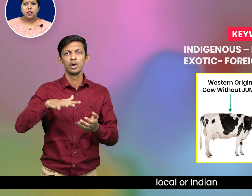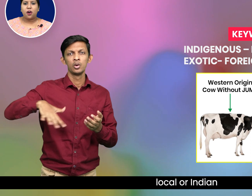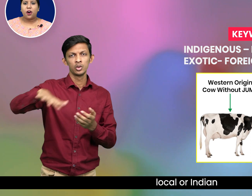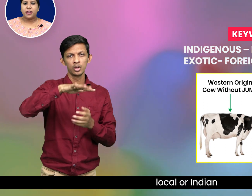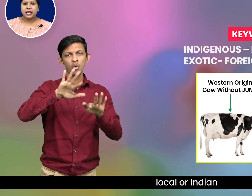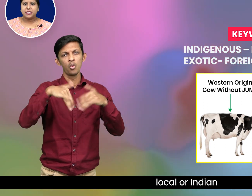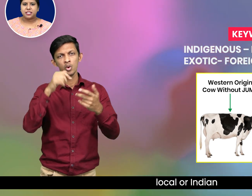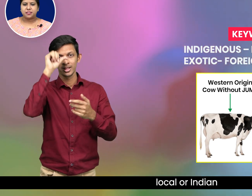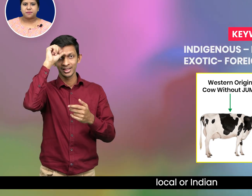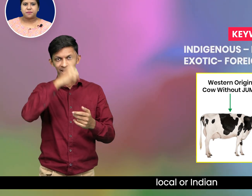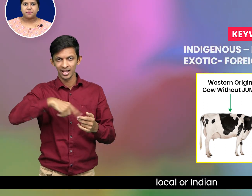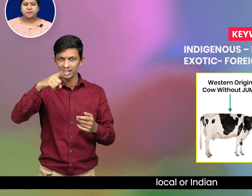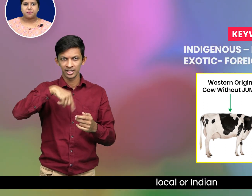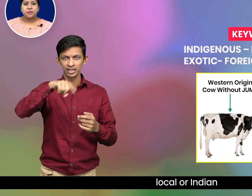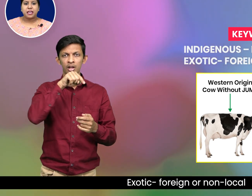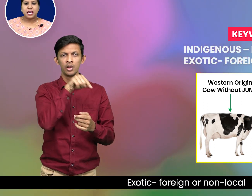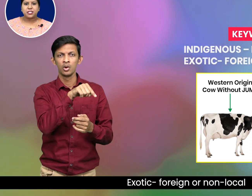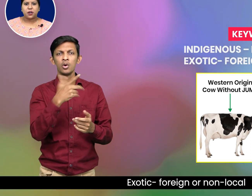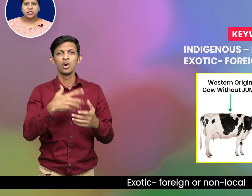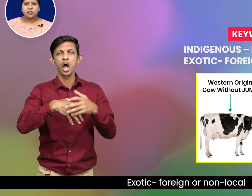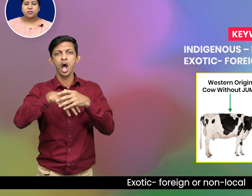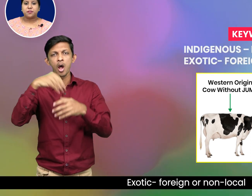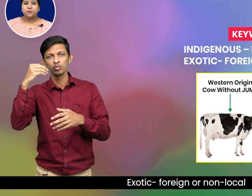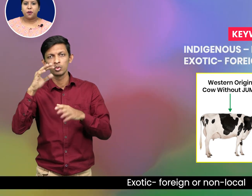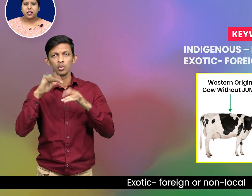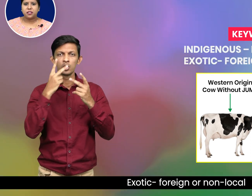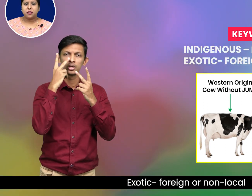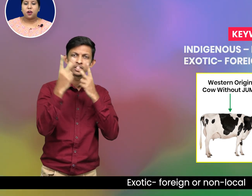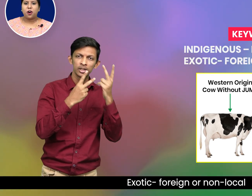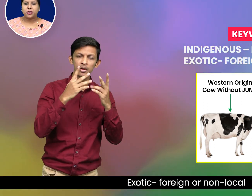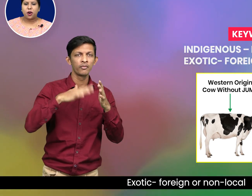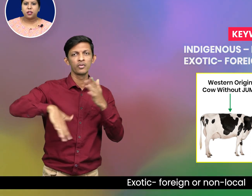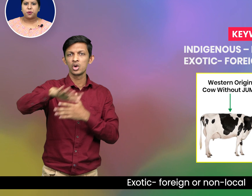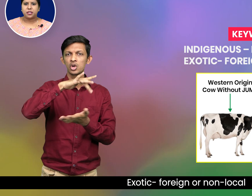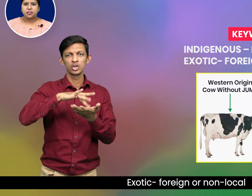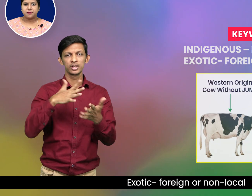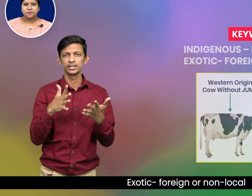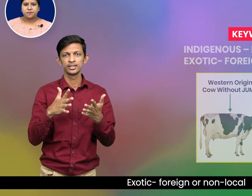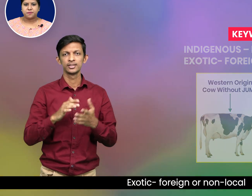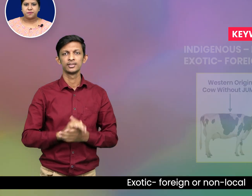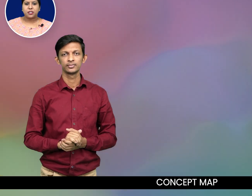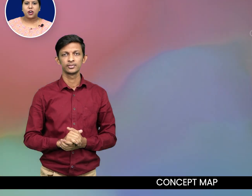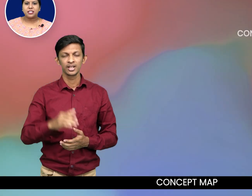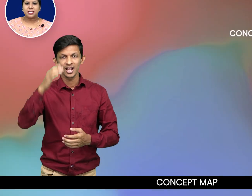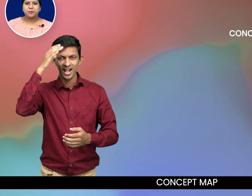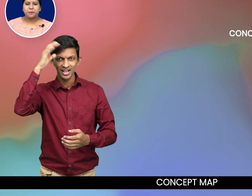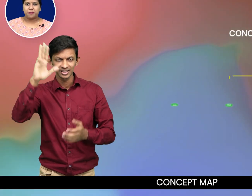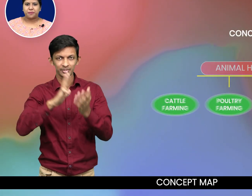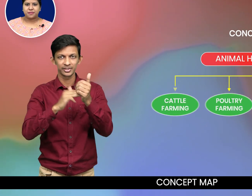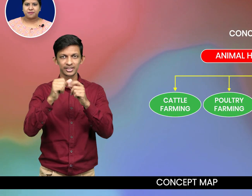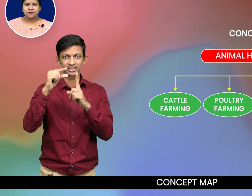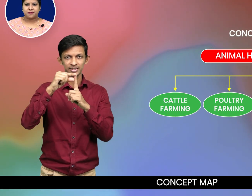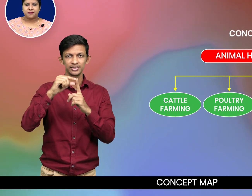local or Indian, exotic, foreign or non-local. Concept